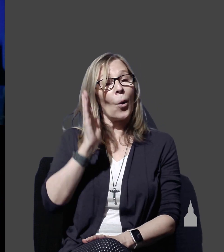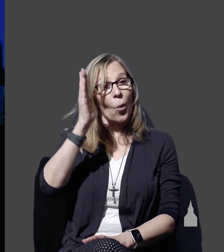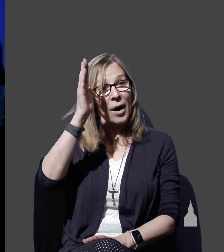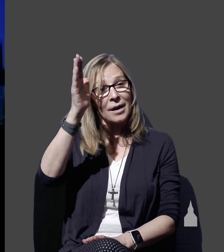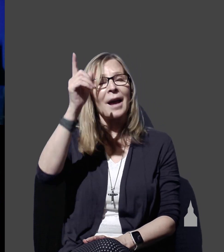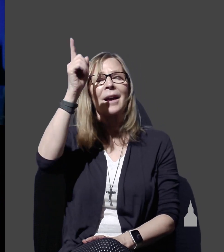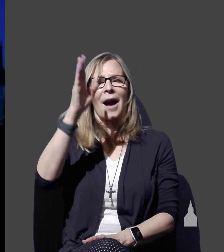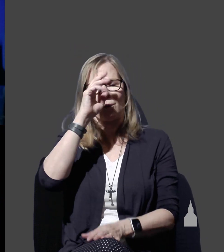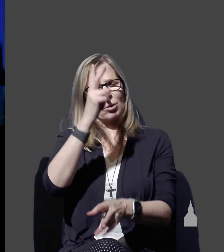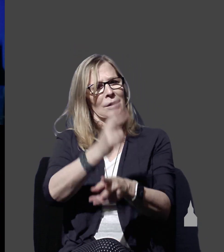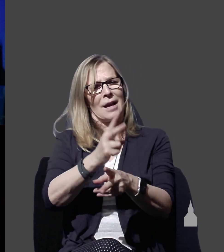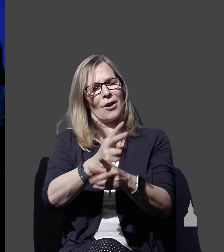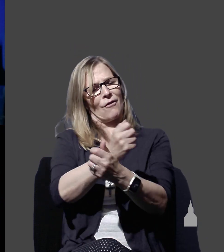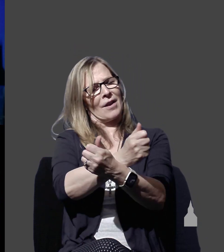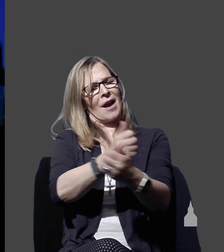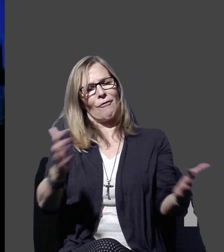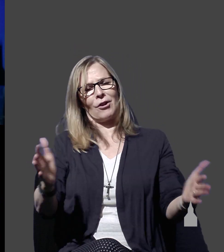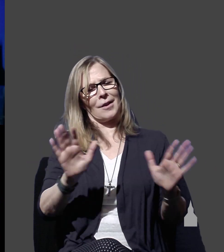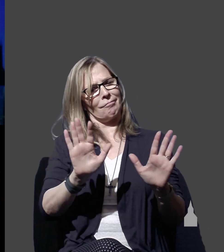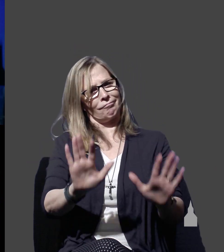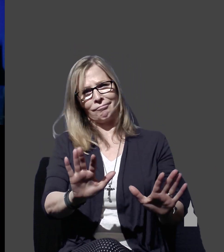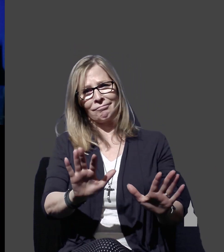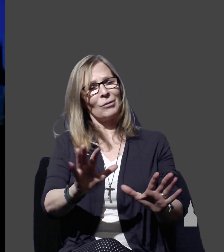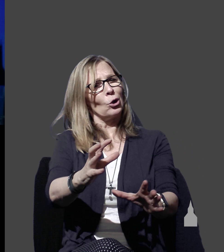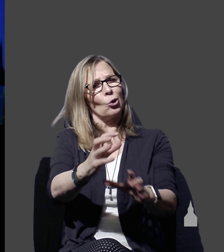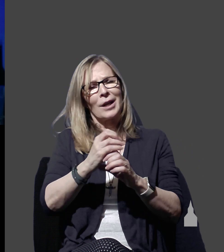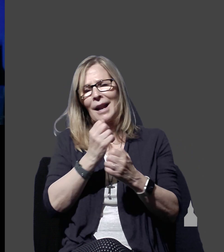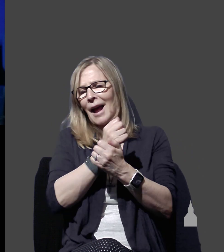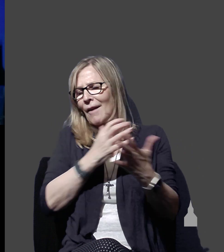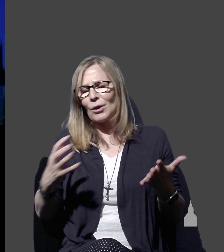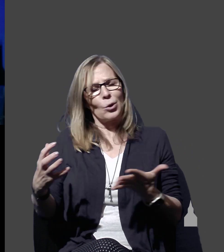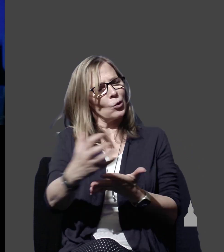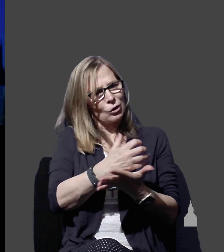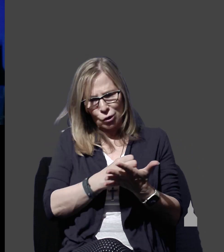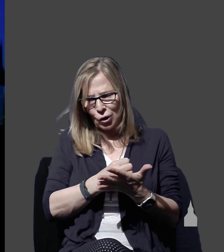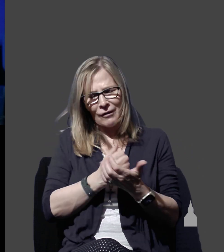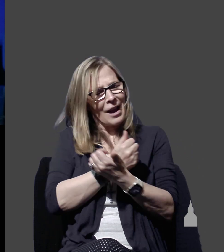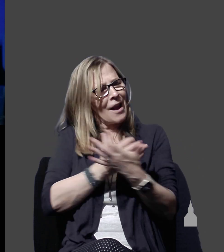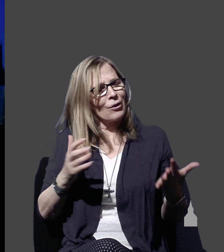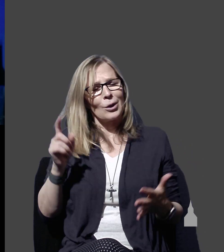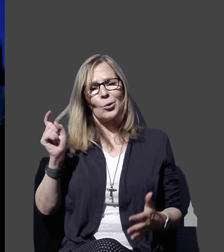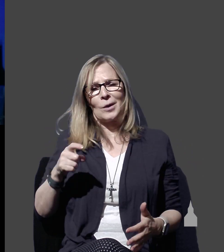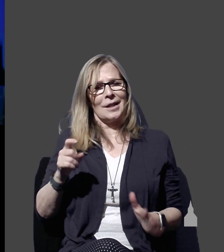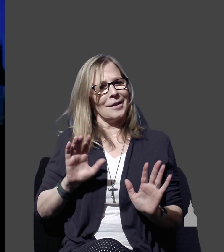God's going to take care of everything. You're going to get all that you deserve. You're going to get all that you need.